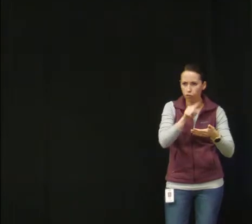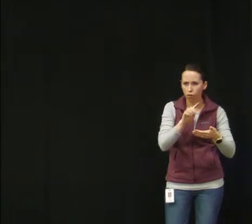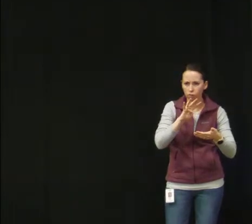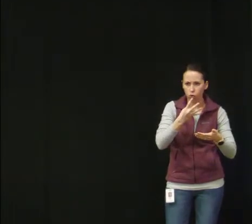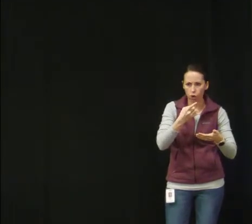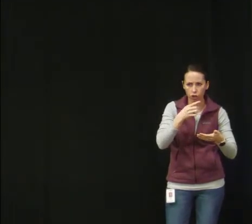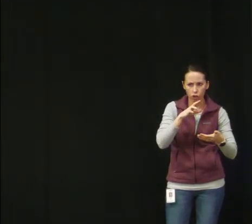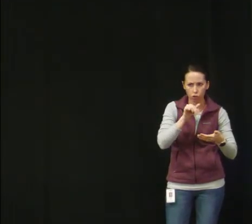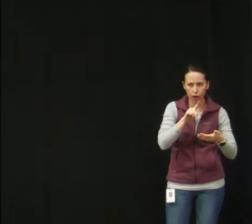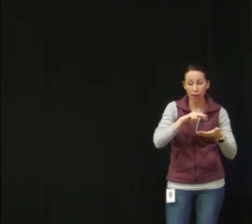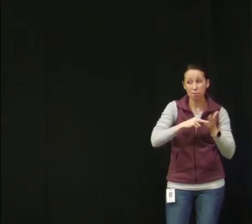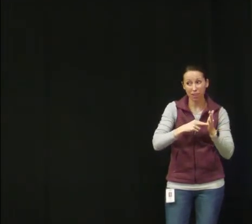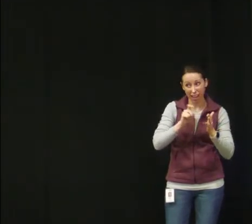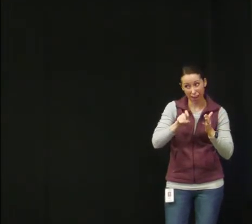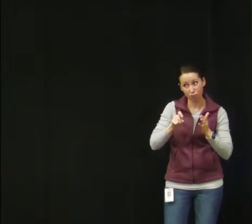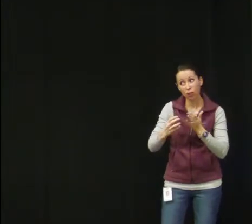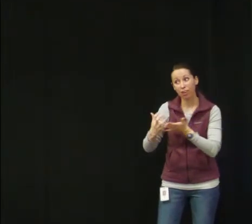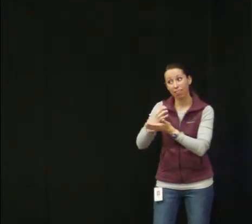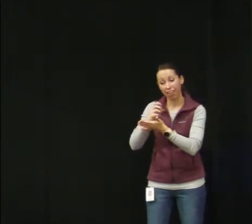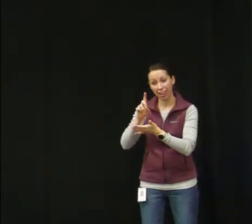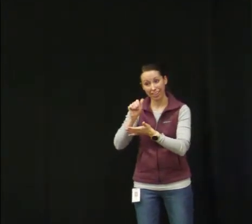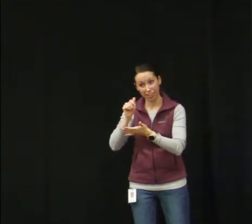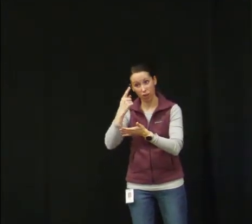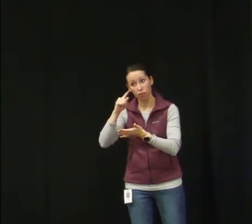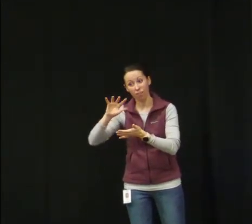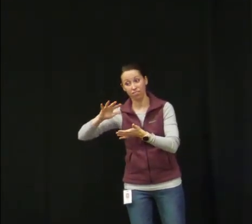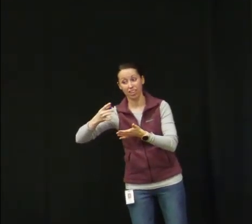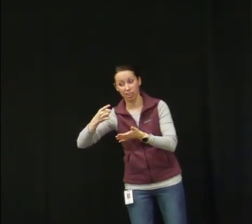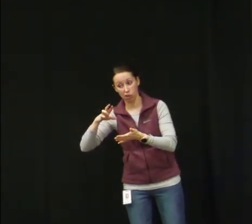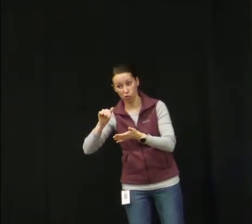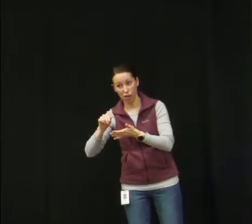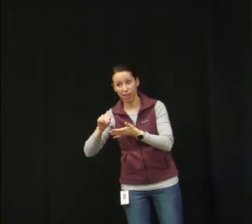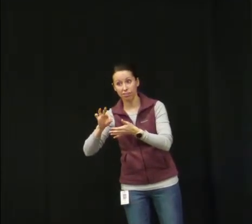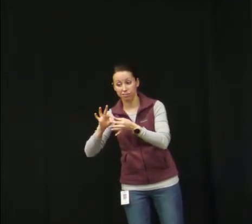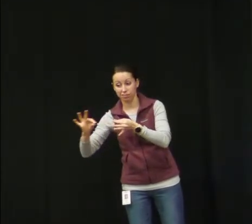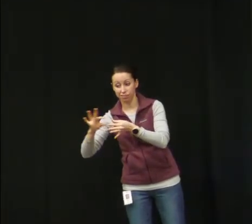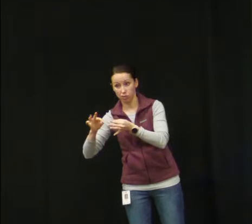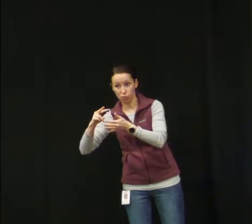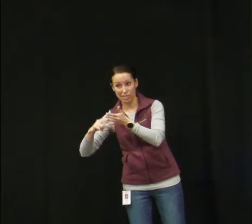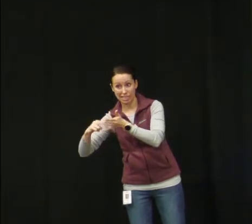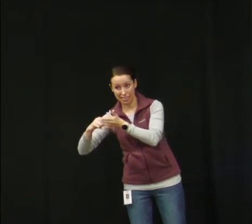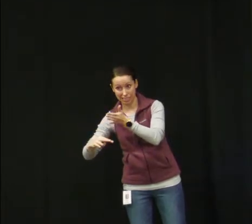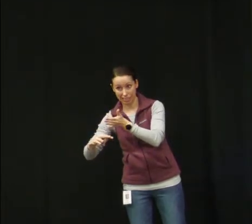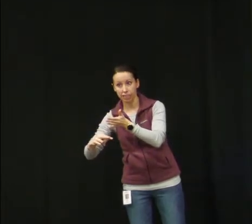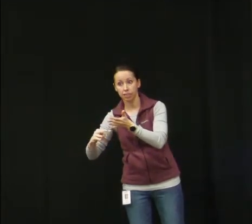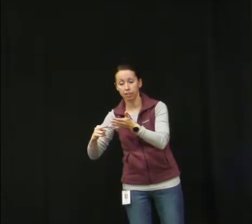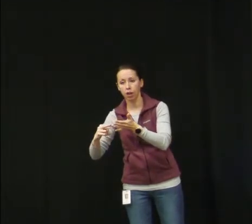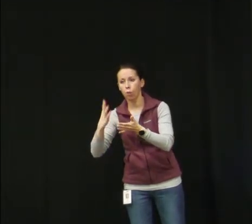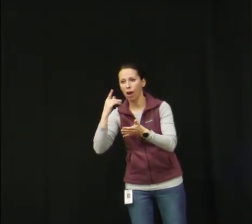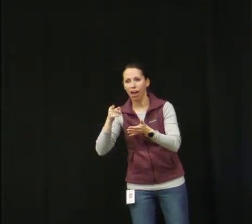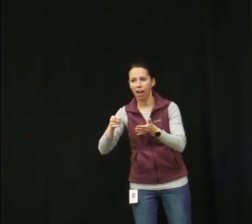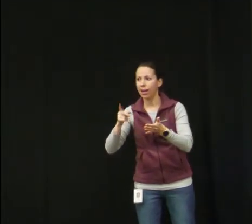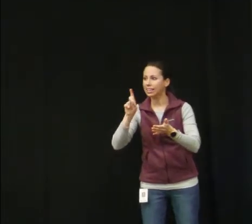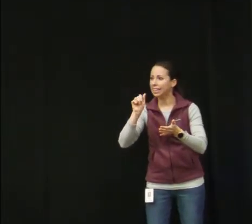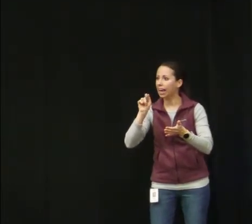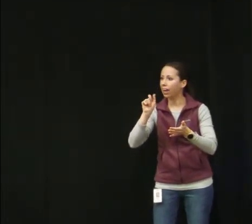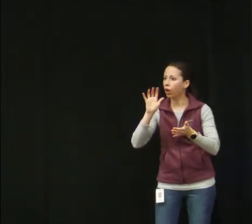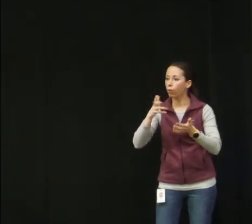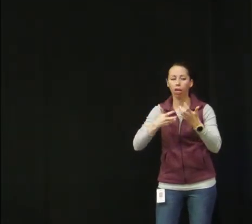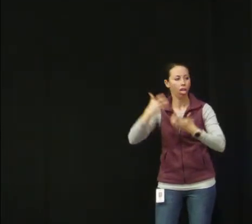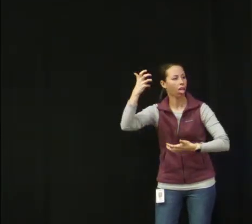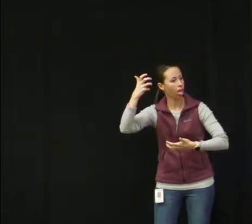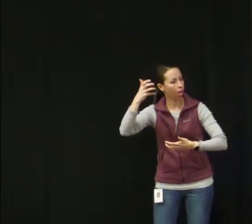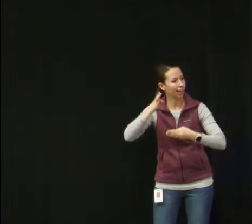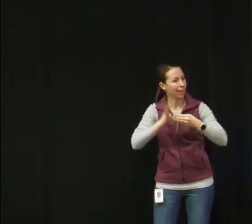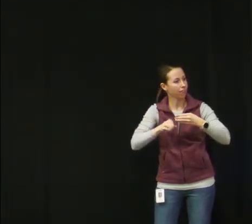want to make sure that we collect data on that 5th grade passage so that we know where they're going, because the data isn't going to match when we go at the